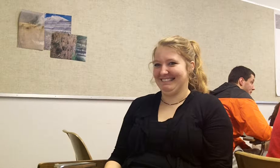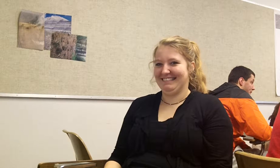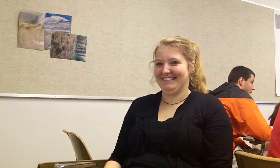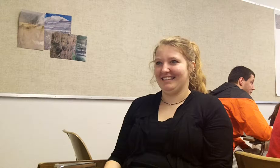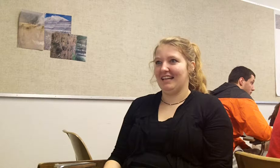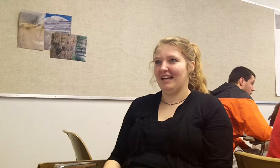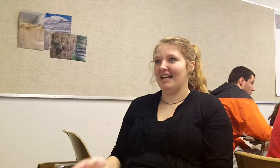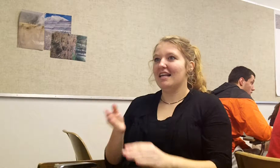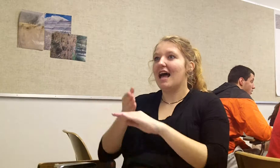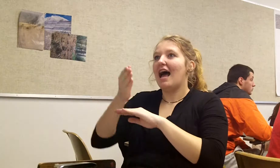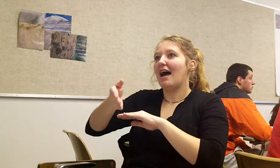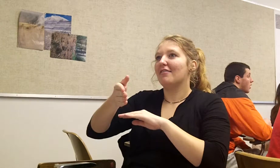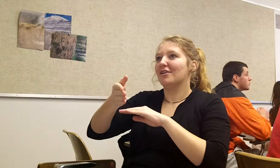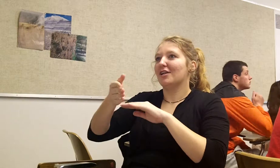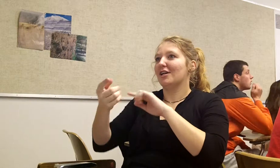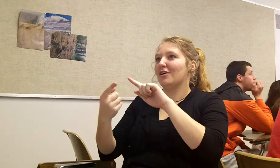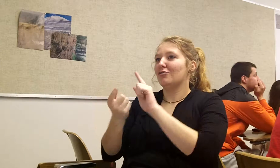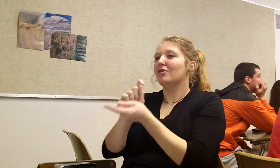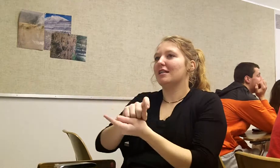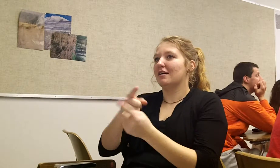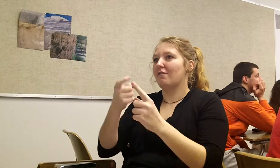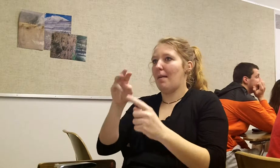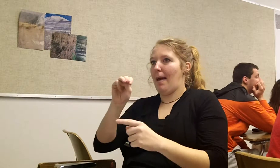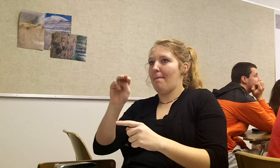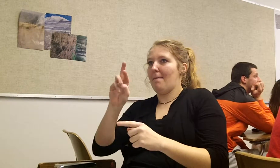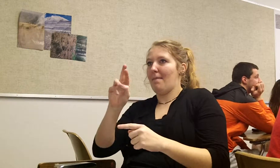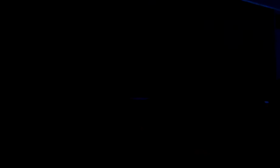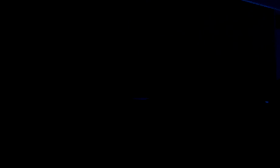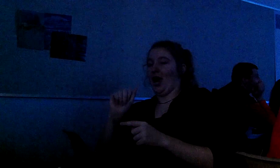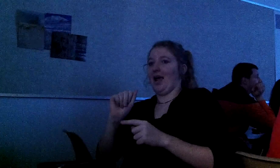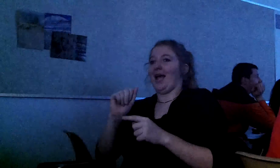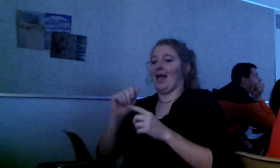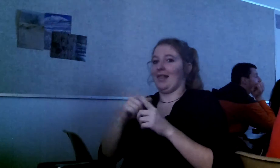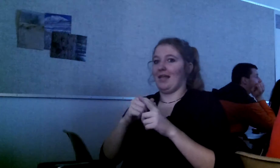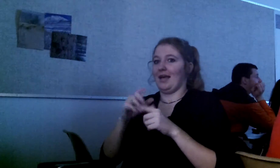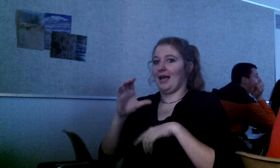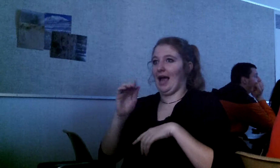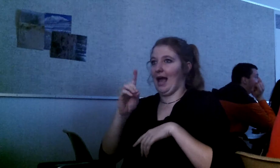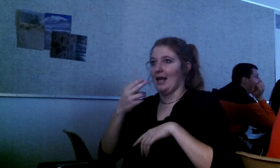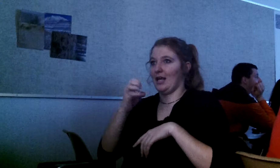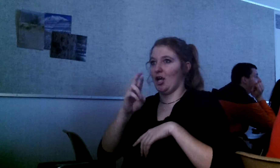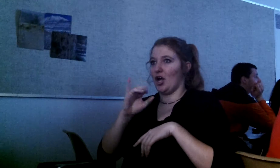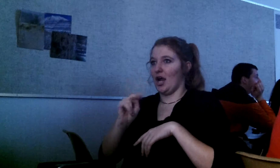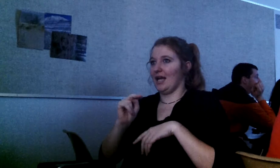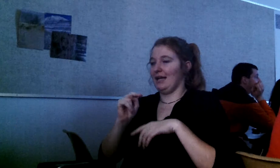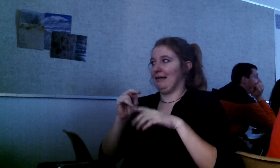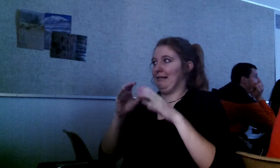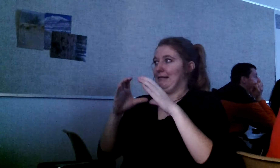After its translation from mRNA, the classic cadherin protein is transported to the cell membrane.